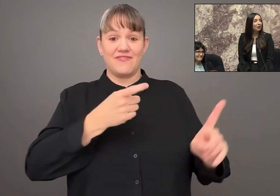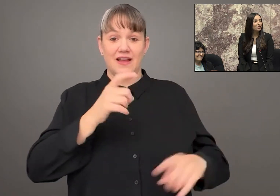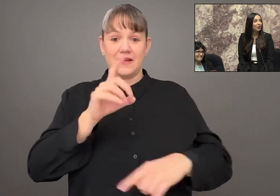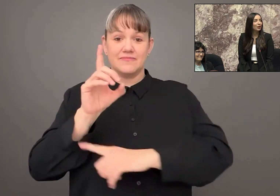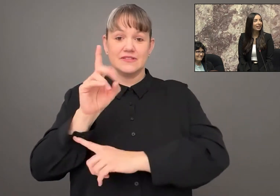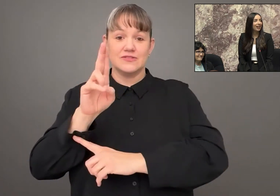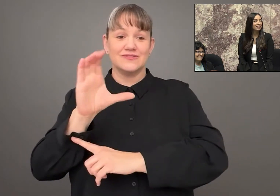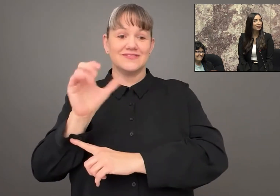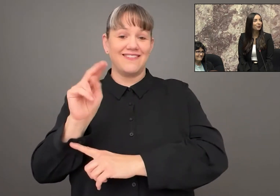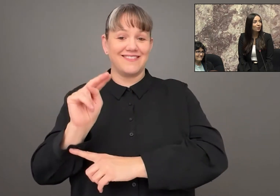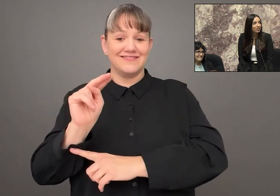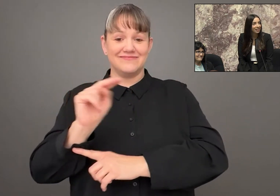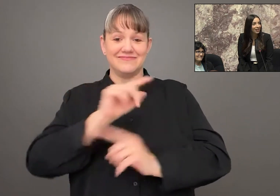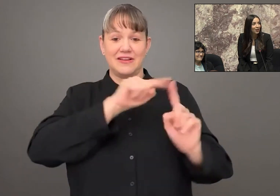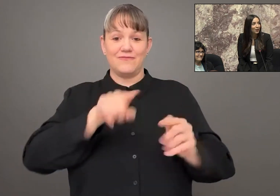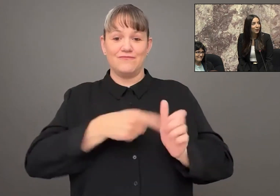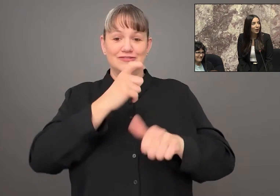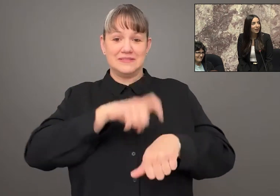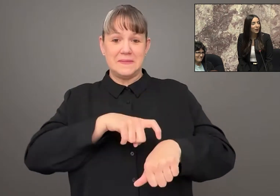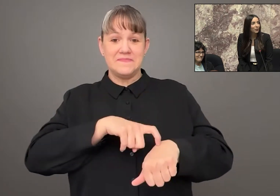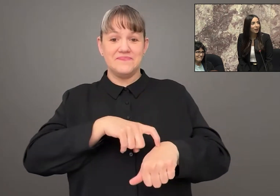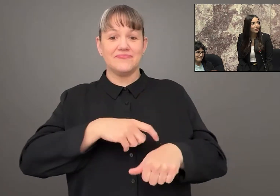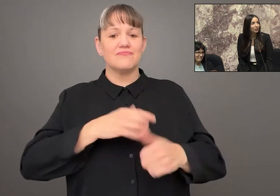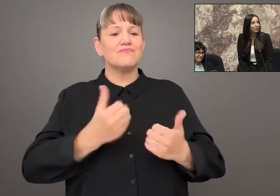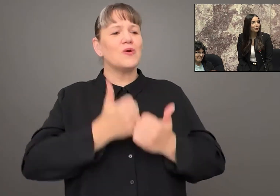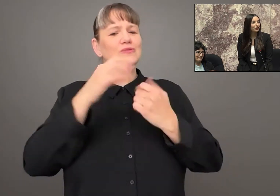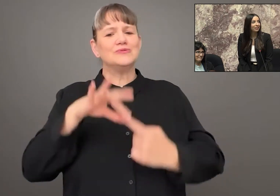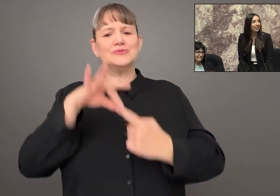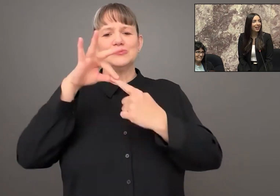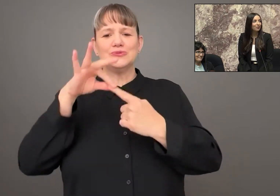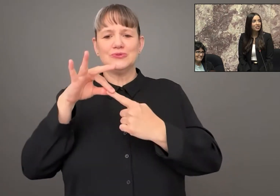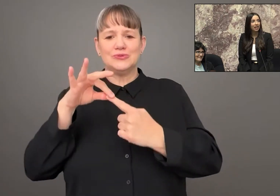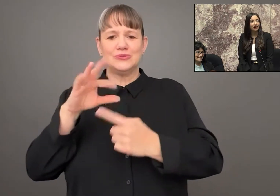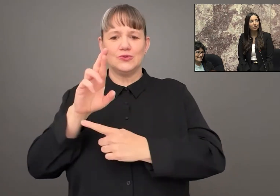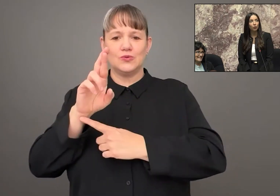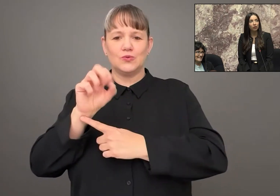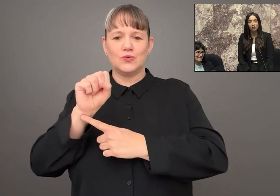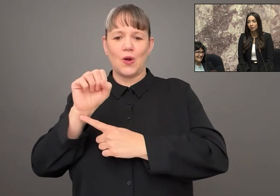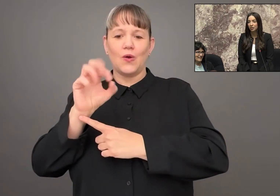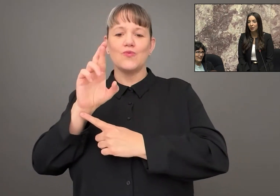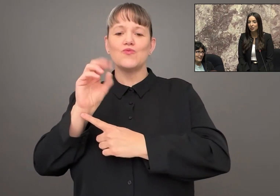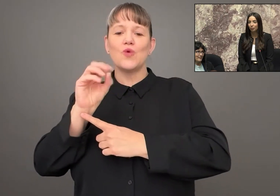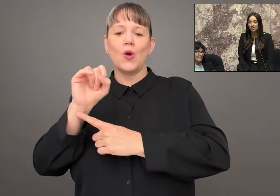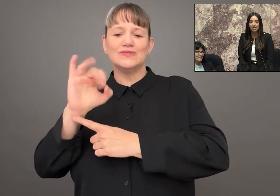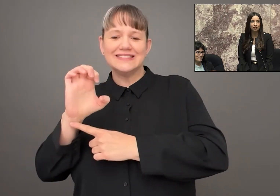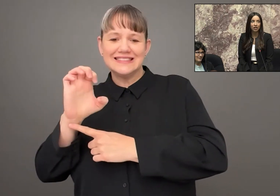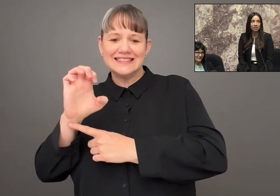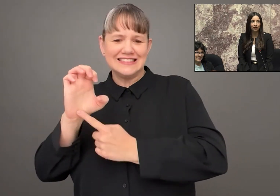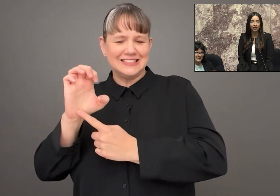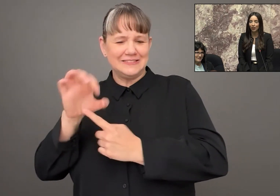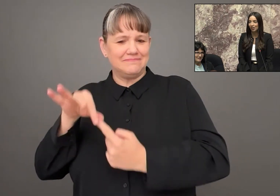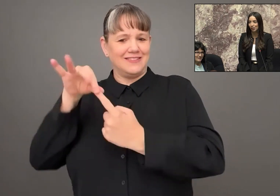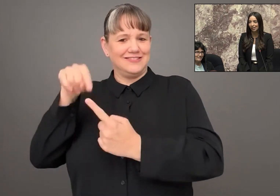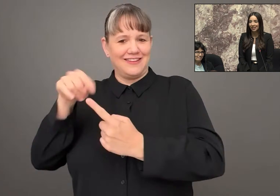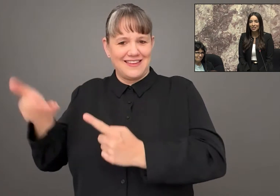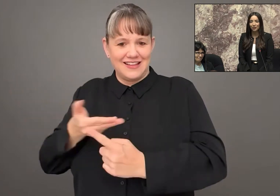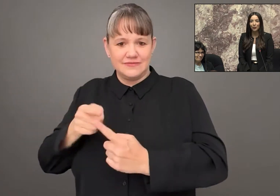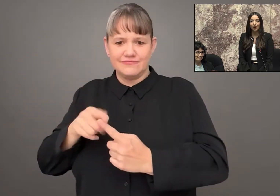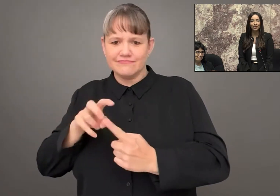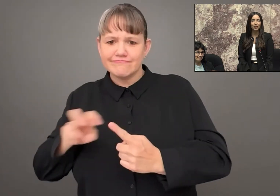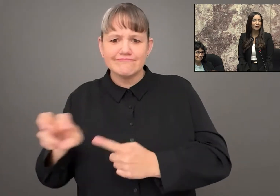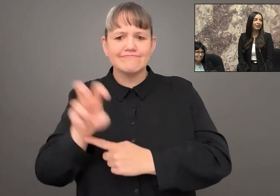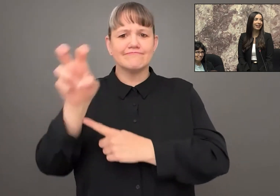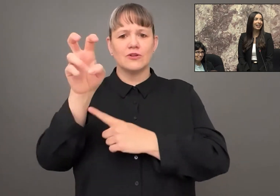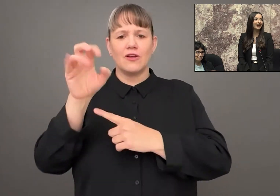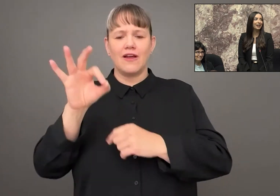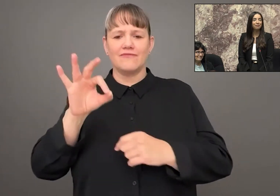most special guest, Rosie, who went on a wonderful tour of the House today and wore her special princess dress for the occasion. So if you will